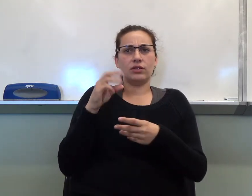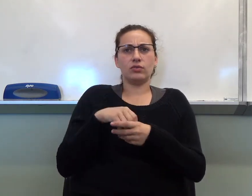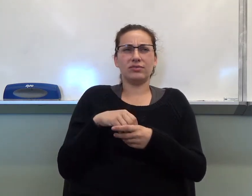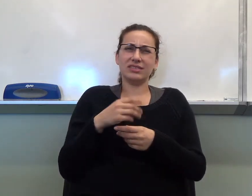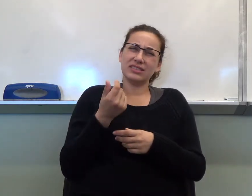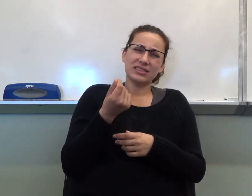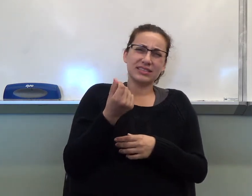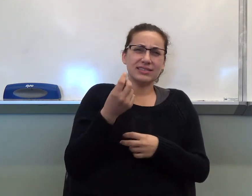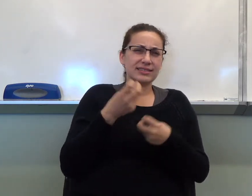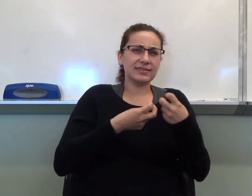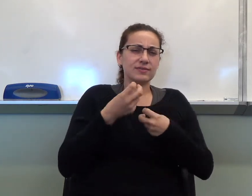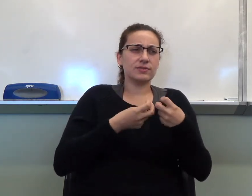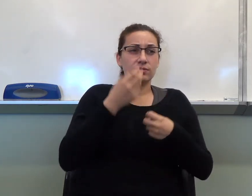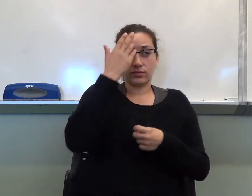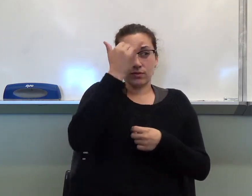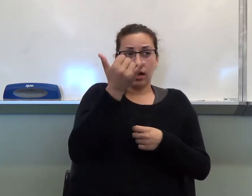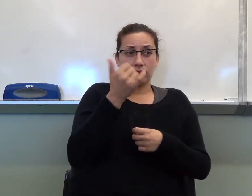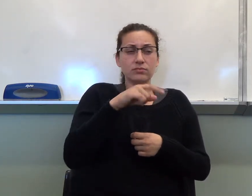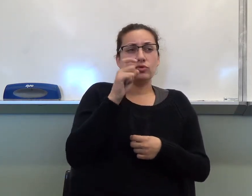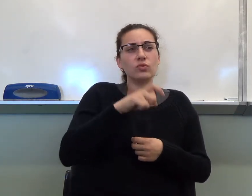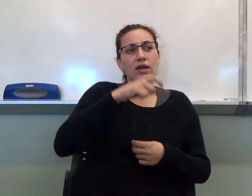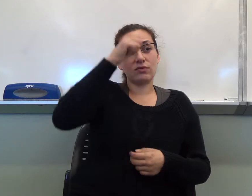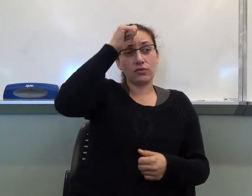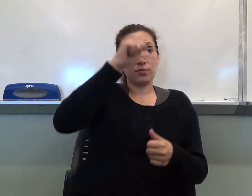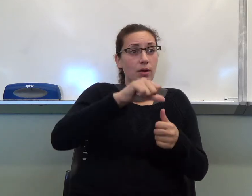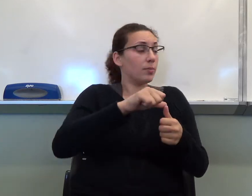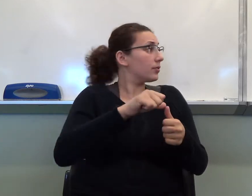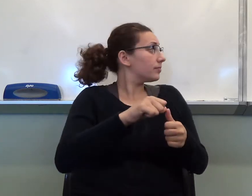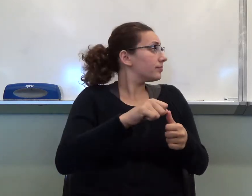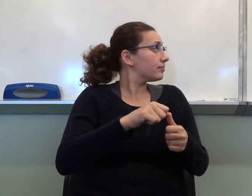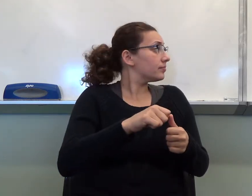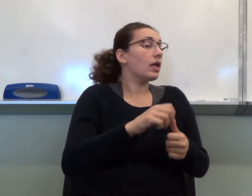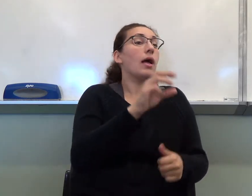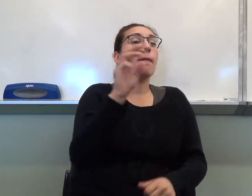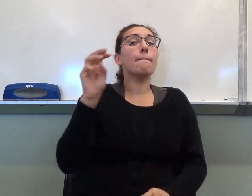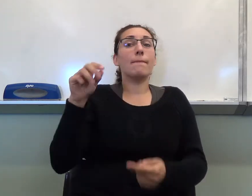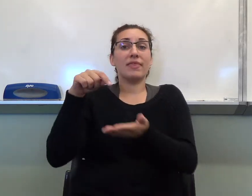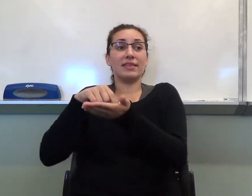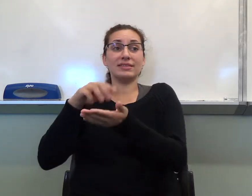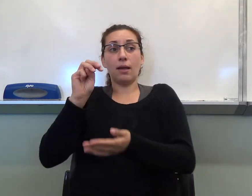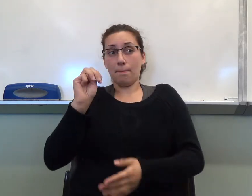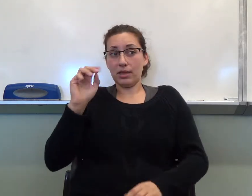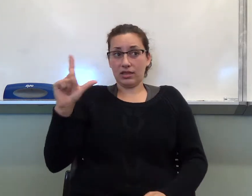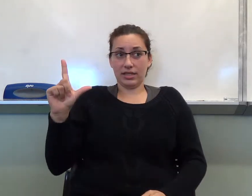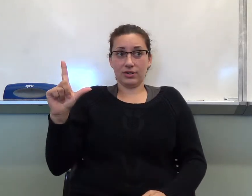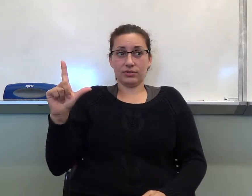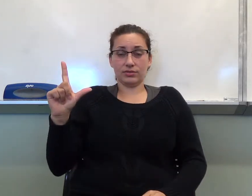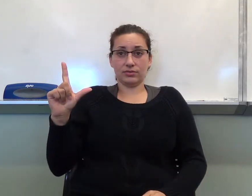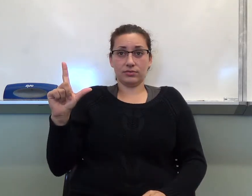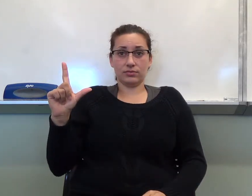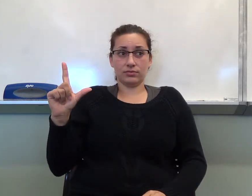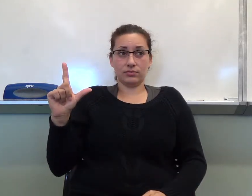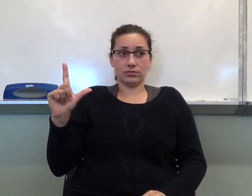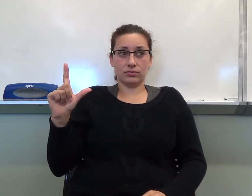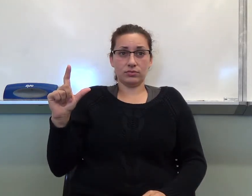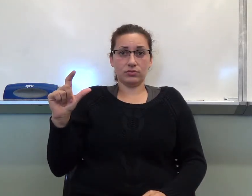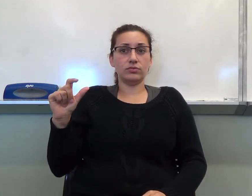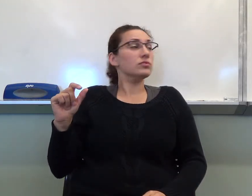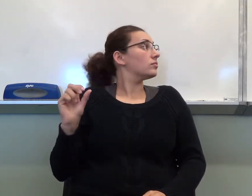tricky because you have to remember that this is milliliters. Okay? So you can use the prefix line. All